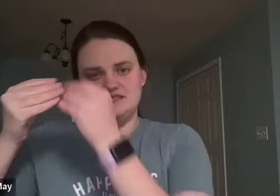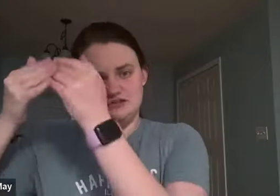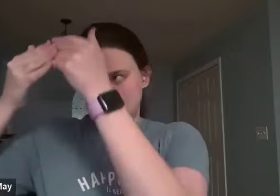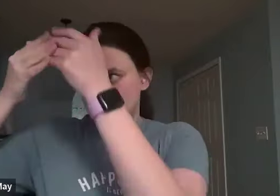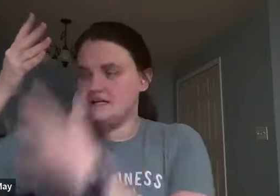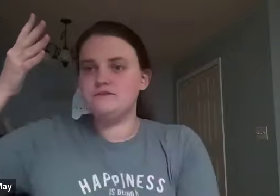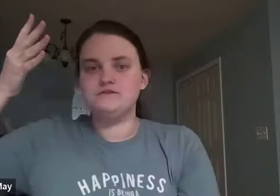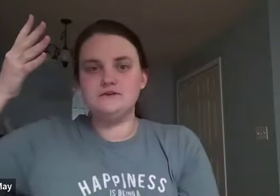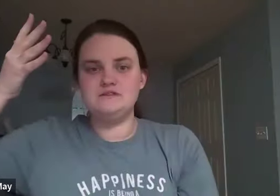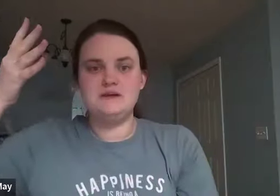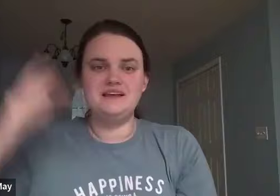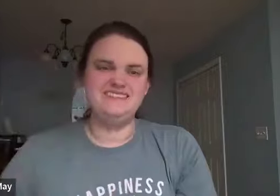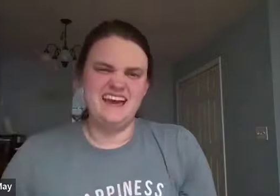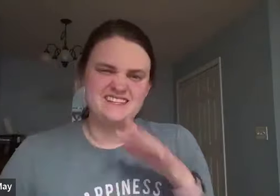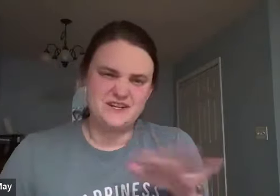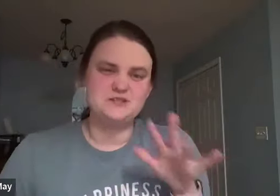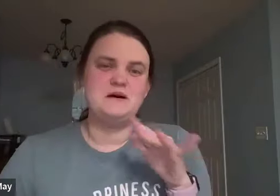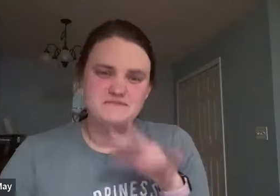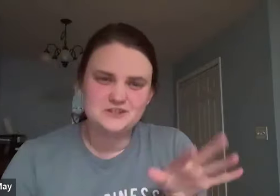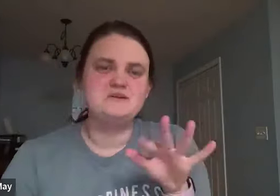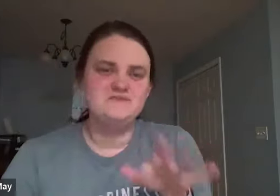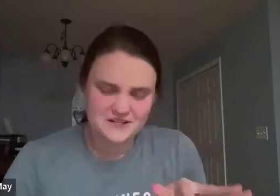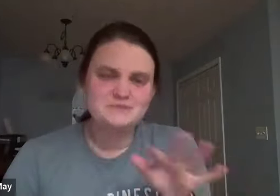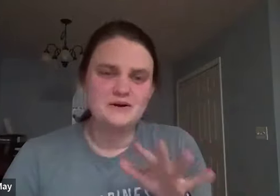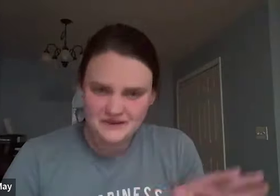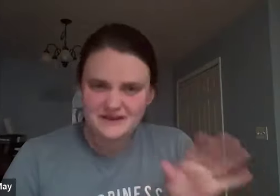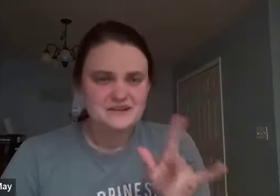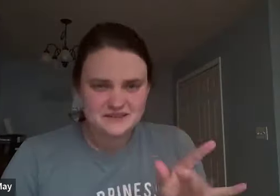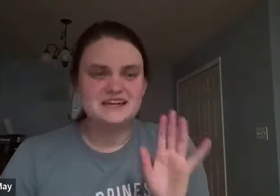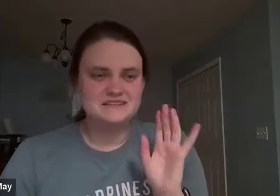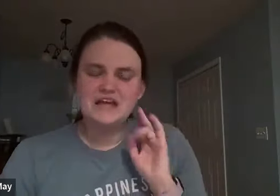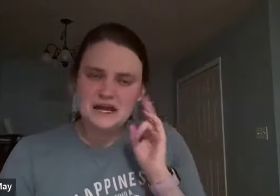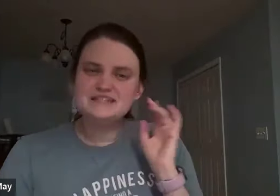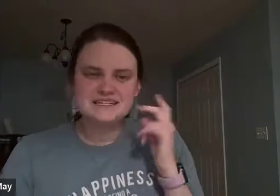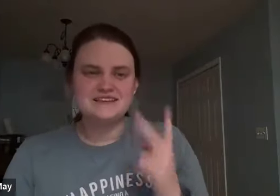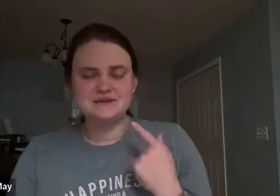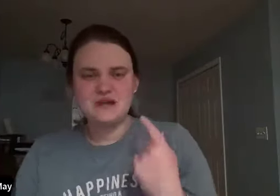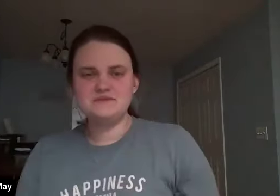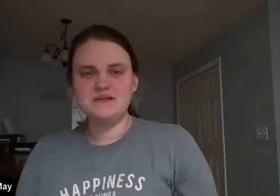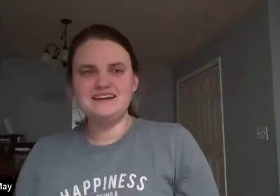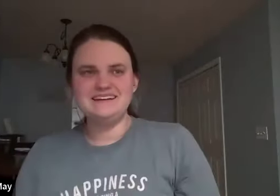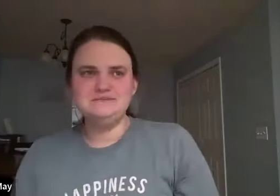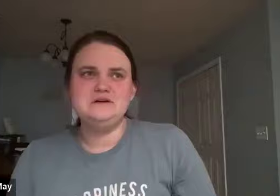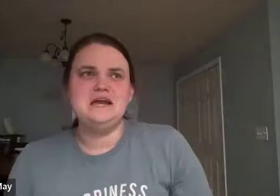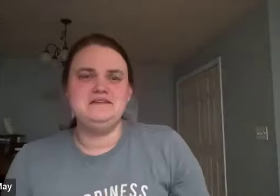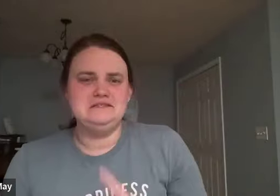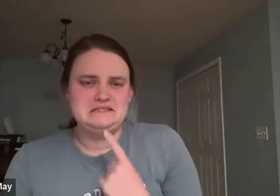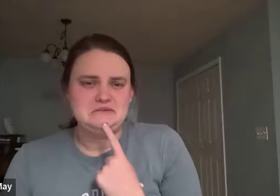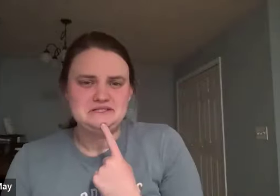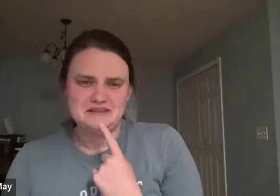there's like 20 different foods and I'm like, yeah, that's fingerspell. Because I can see that sometimes I'm like, I'm sorry, I have to disappoint you.